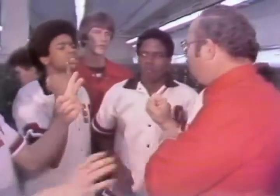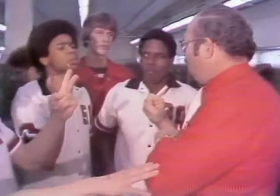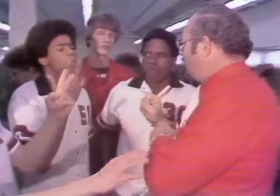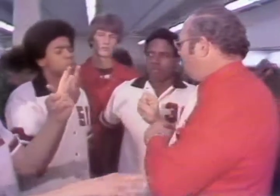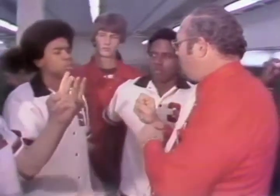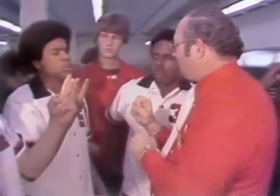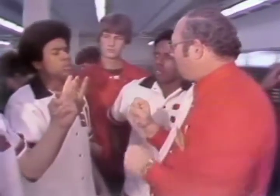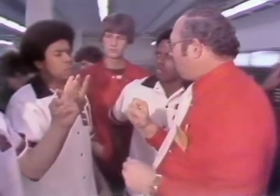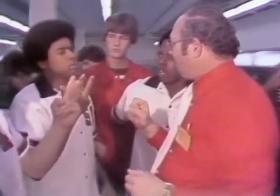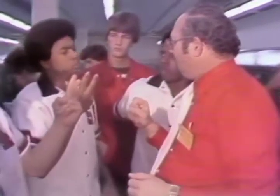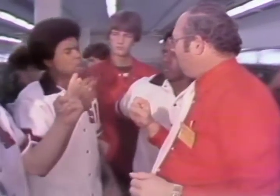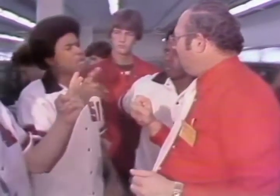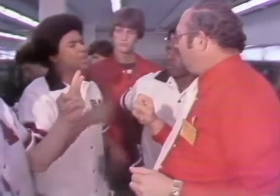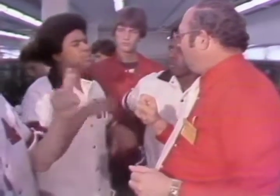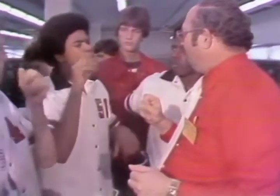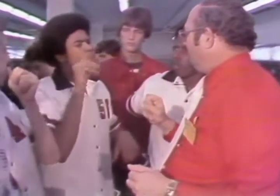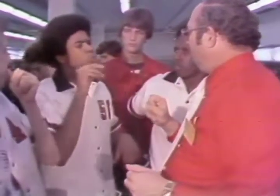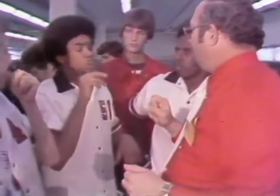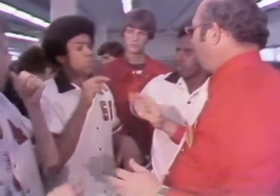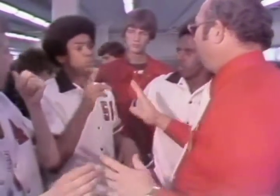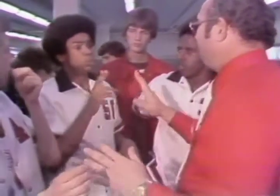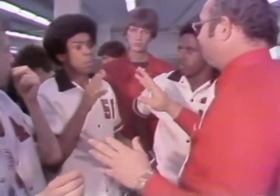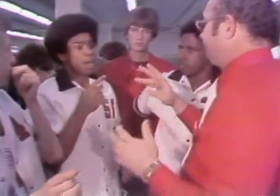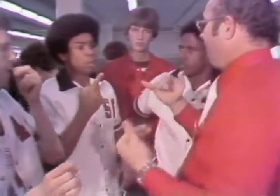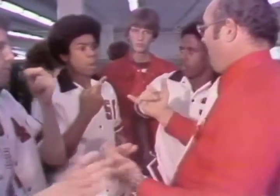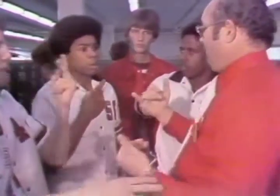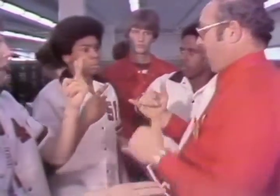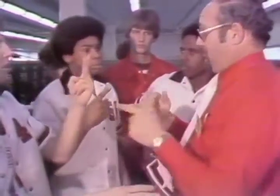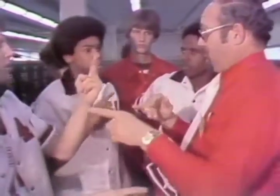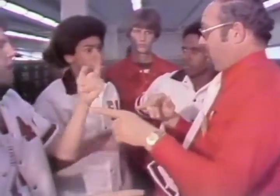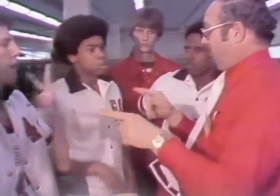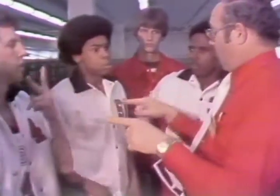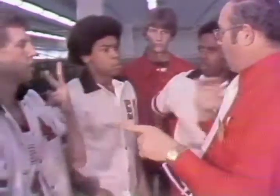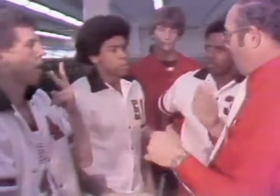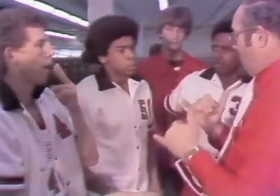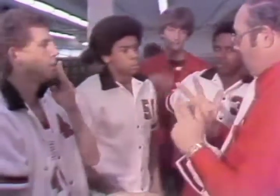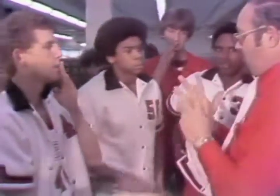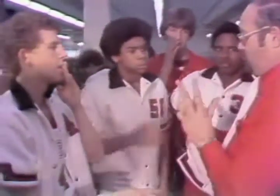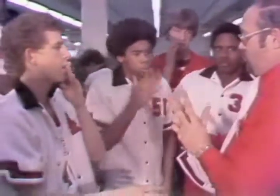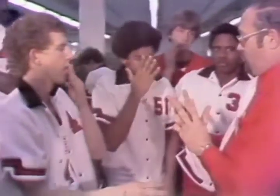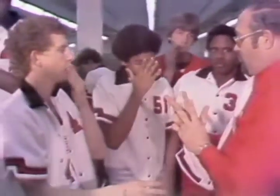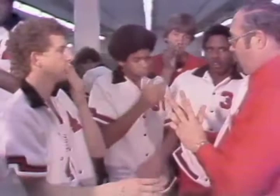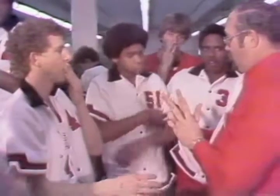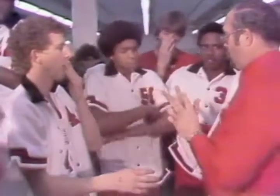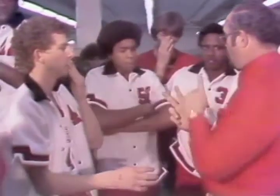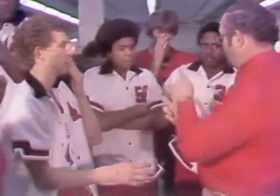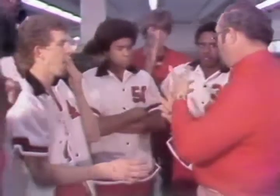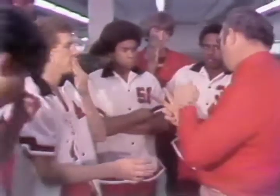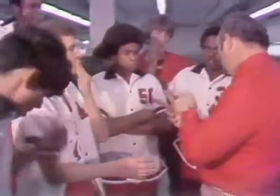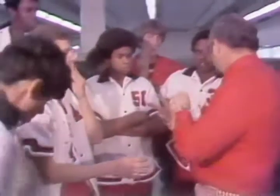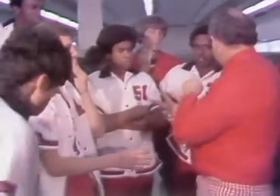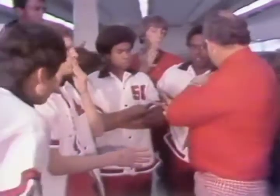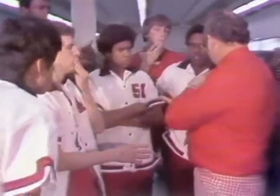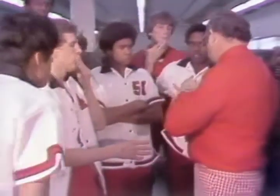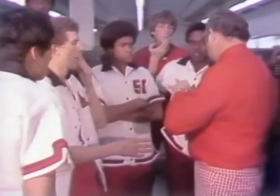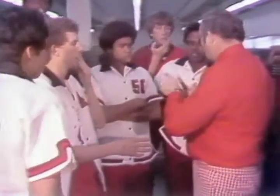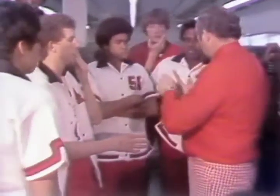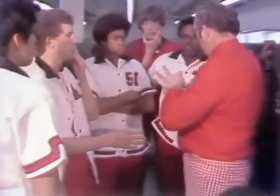basketball tournament for the Deaf at Laney College in Oakland. During their regular season, they played against